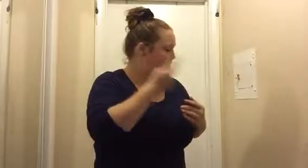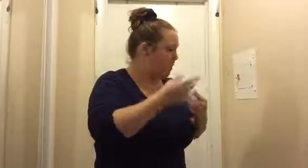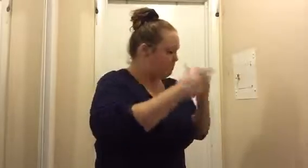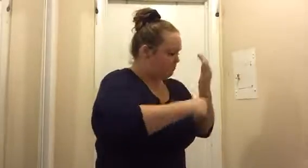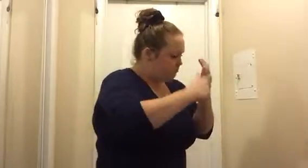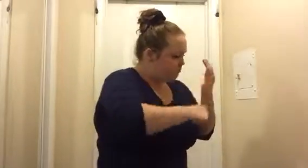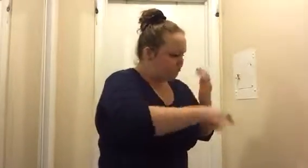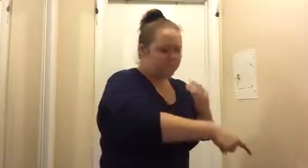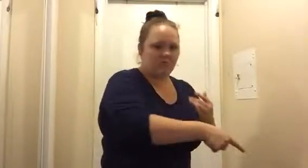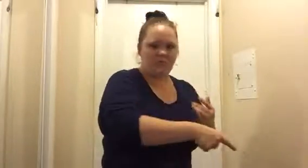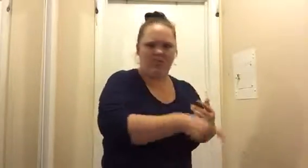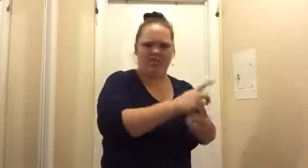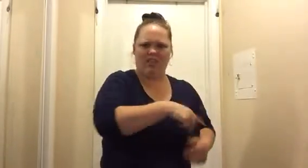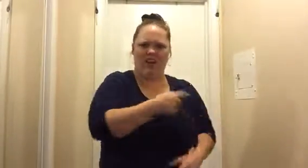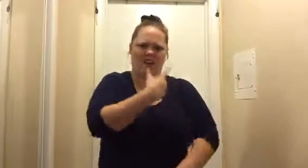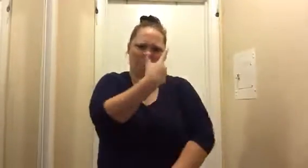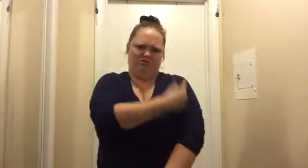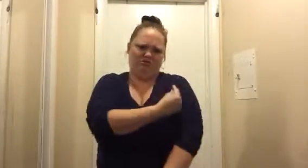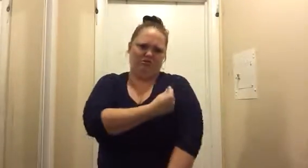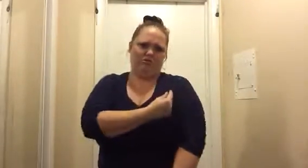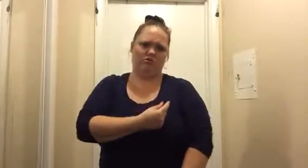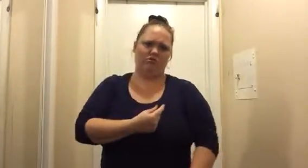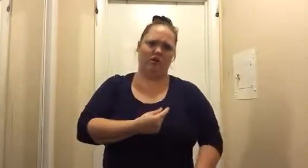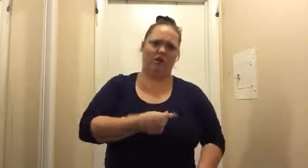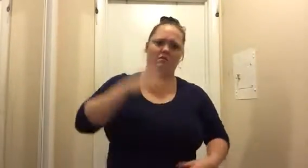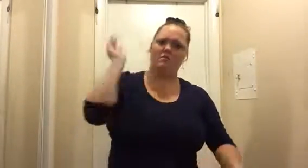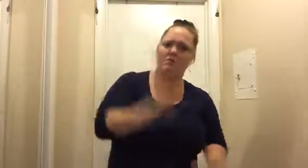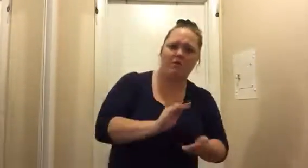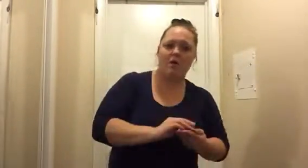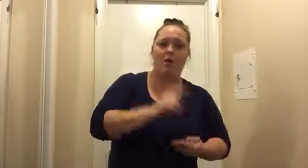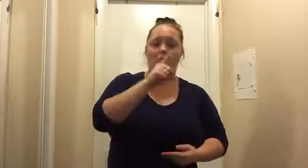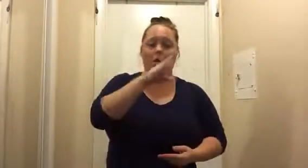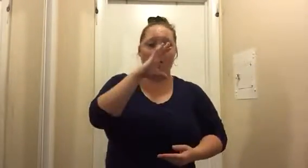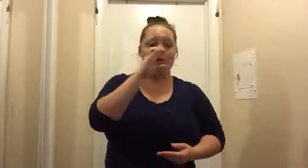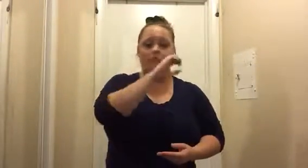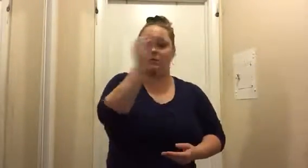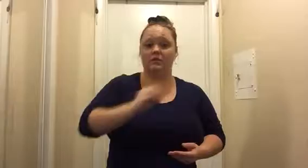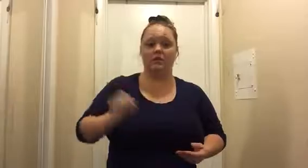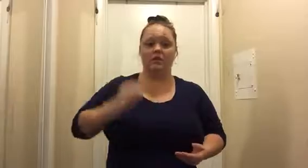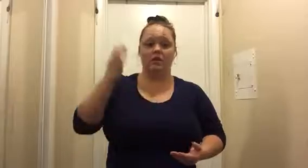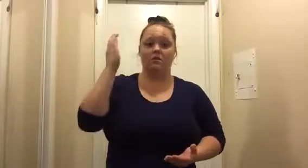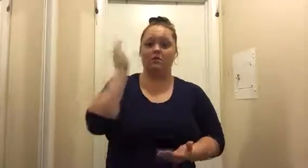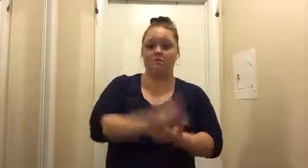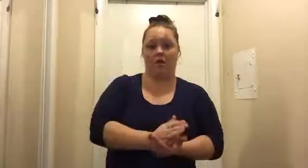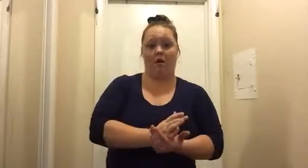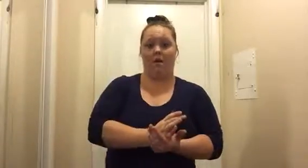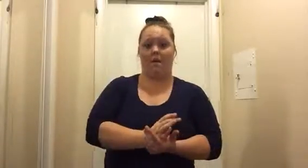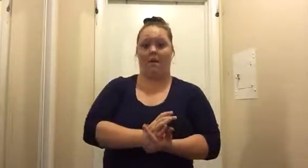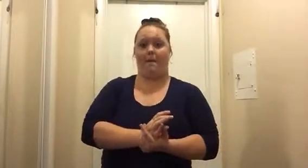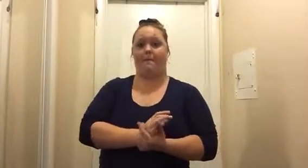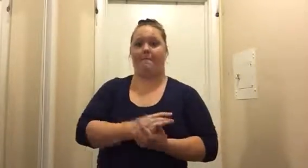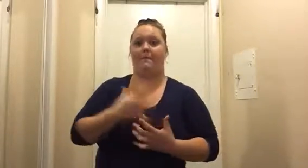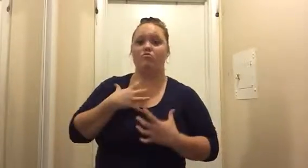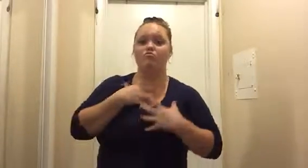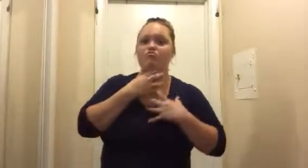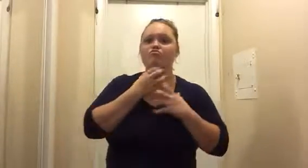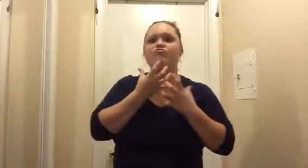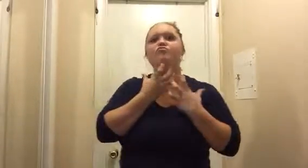shot promised to eliminate all cravings for alcohol. The shot was over $1,000 a month. And at this point, I would have sold